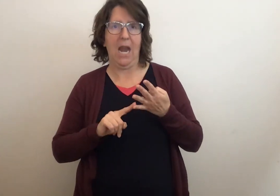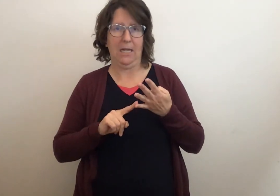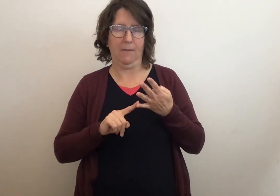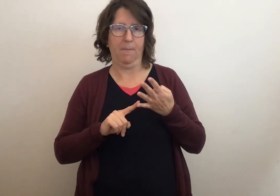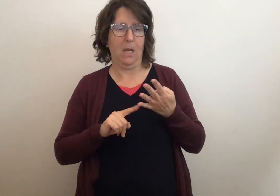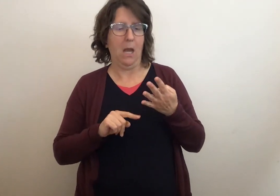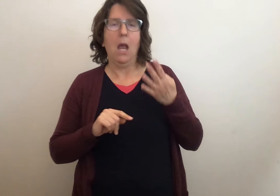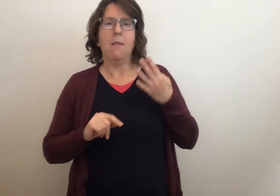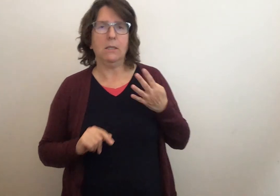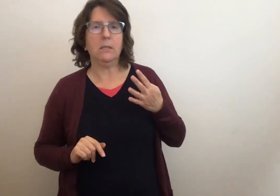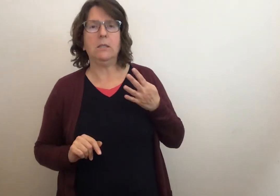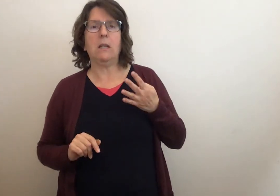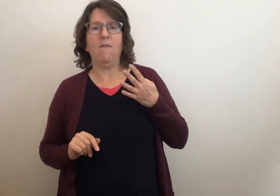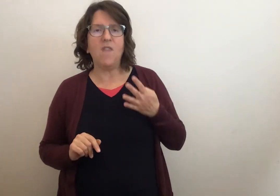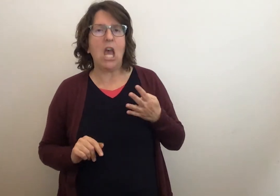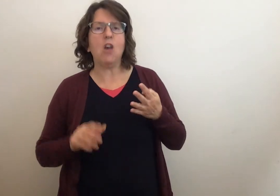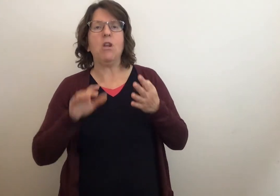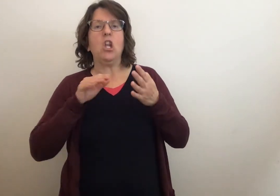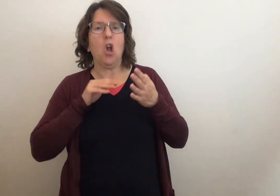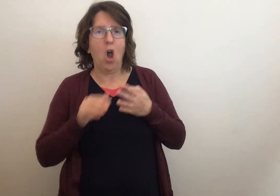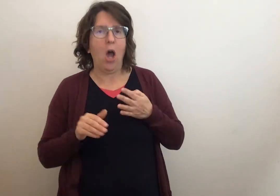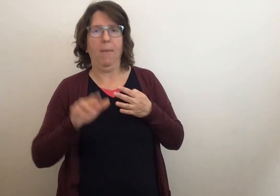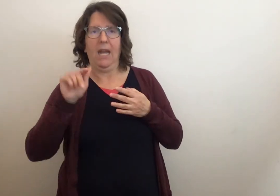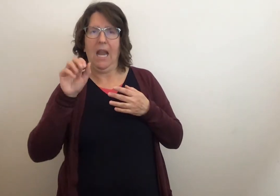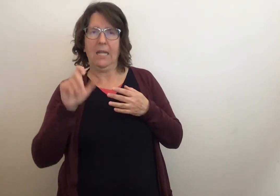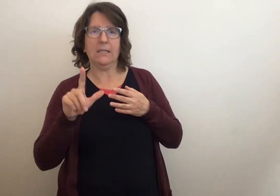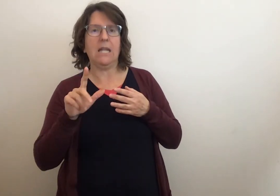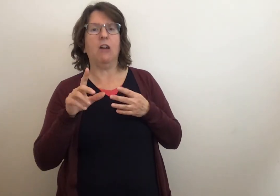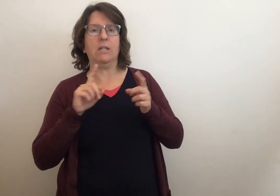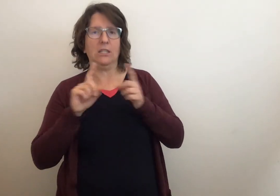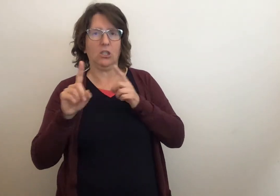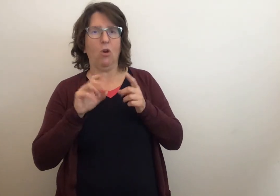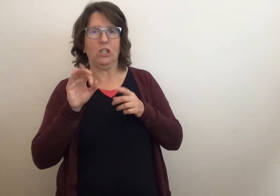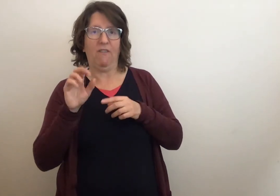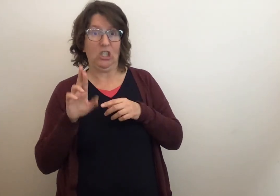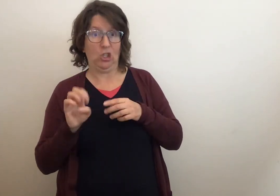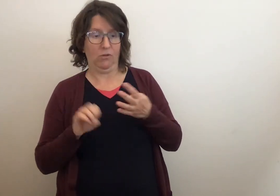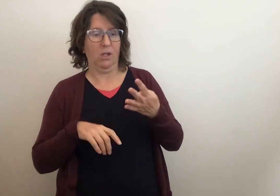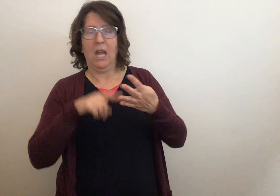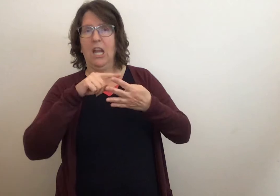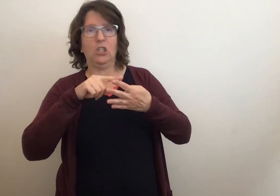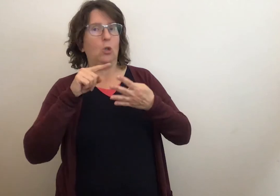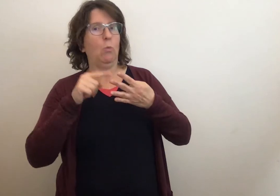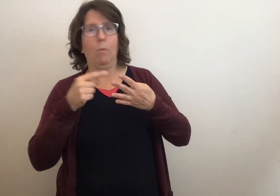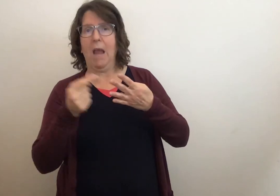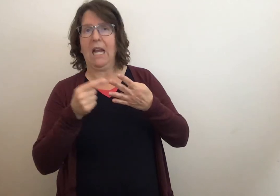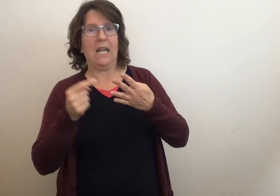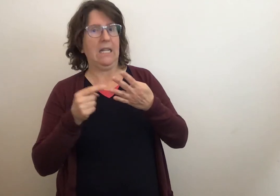hand. This is a very common ASL discourse feature, is to make a